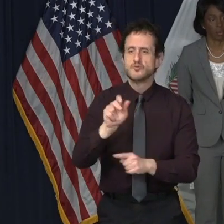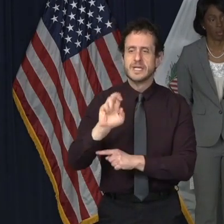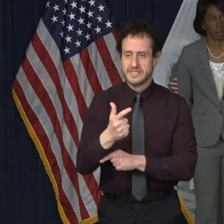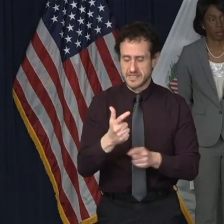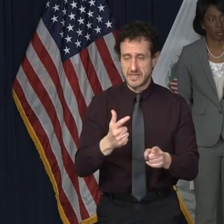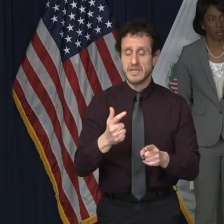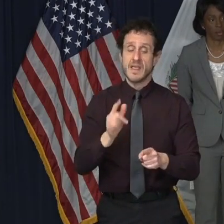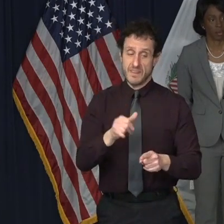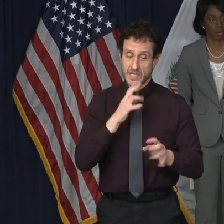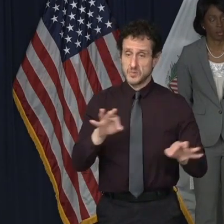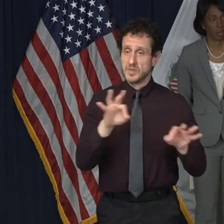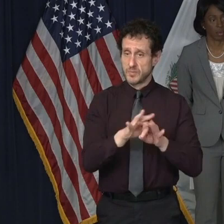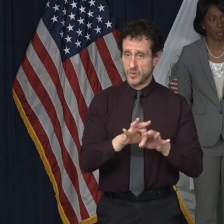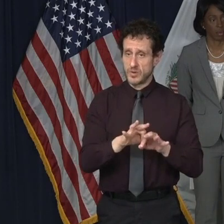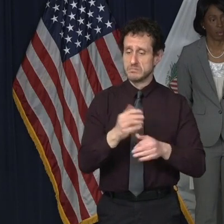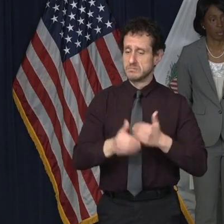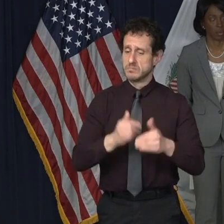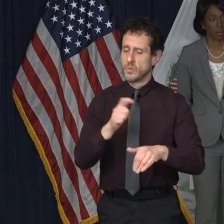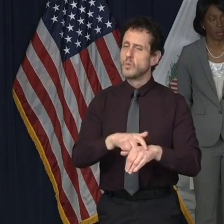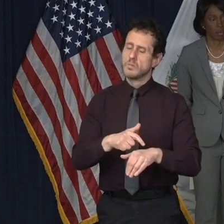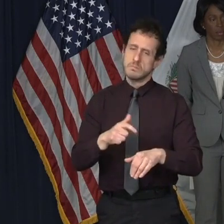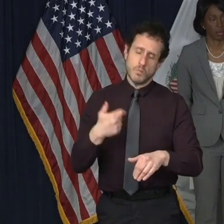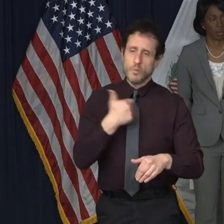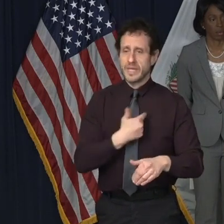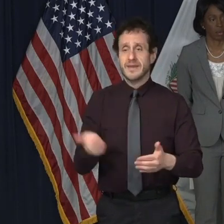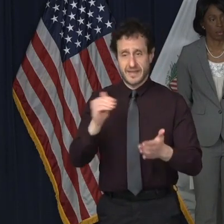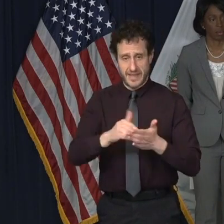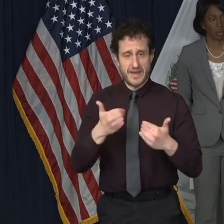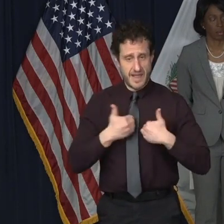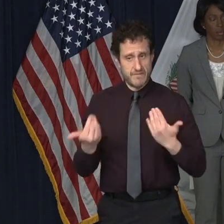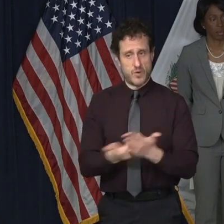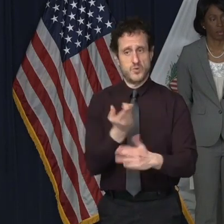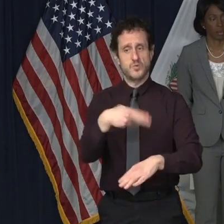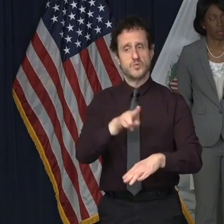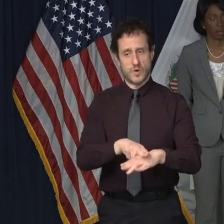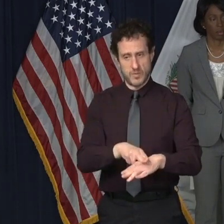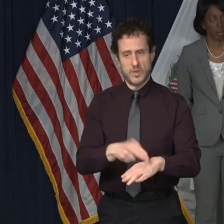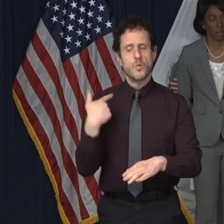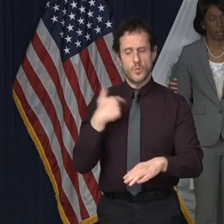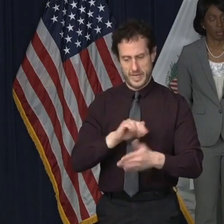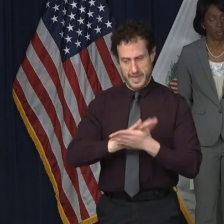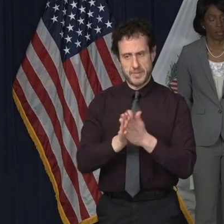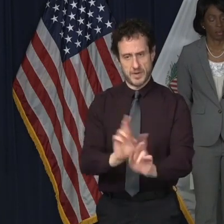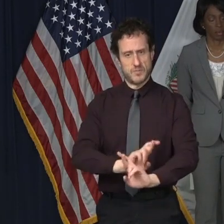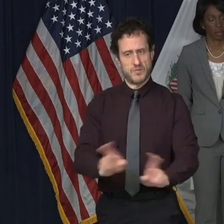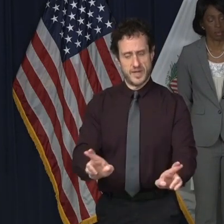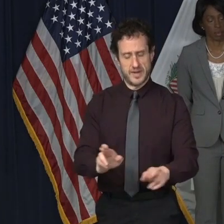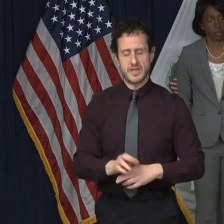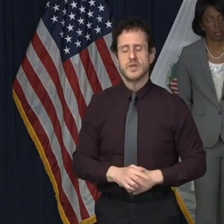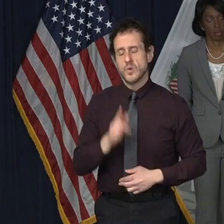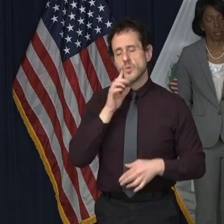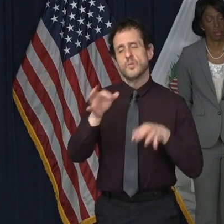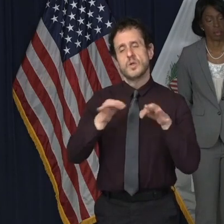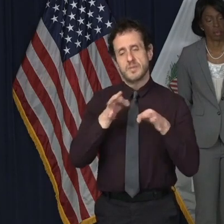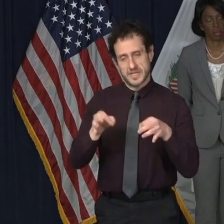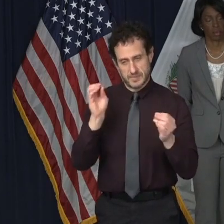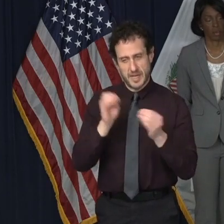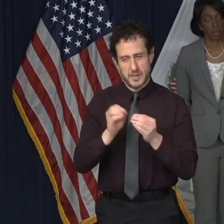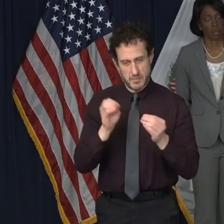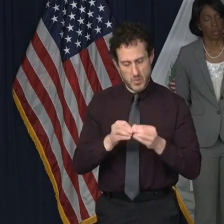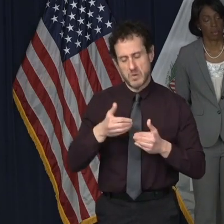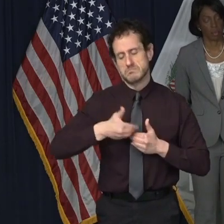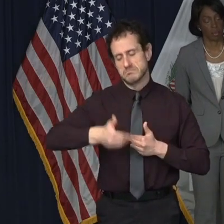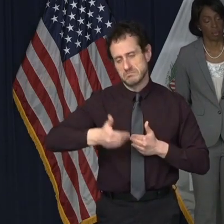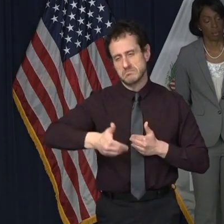to realize the new normal, and we can be ready. We'll be sharing more on that in the days and